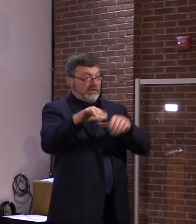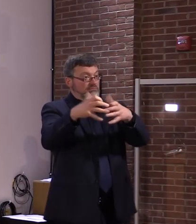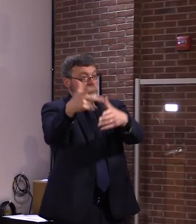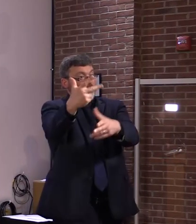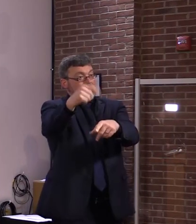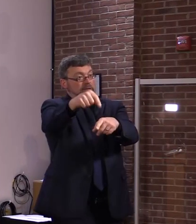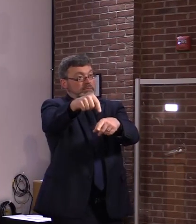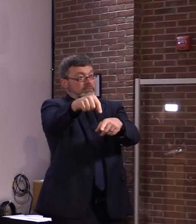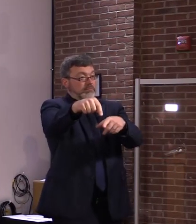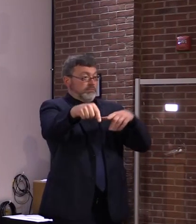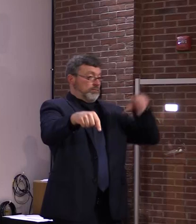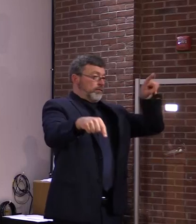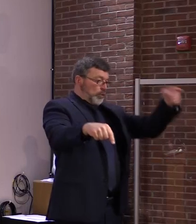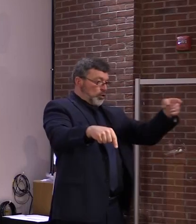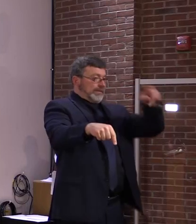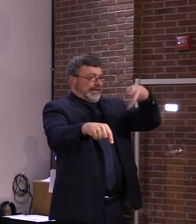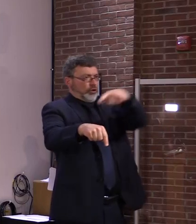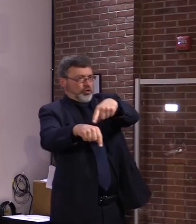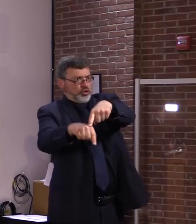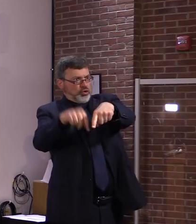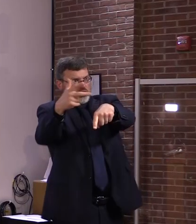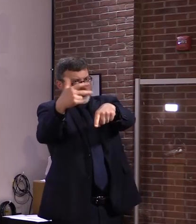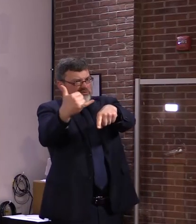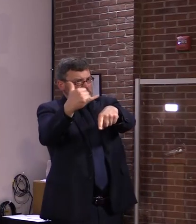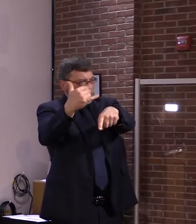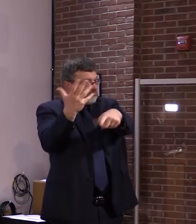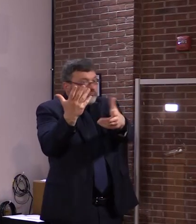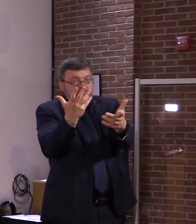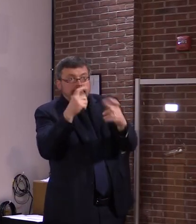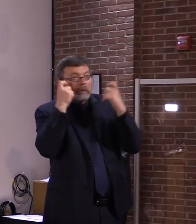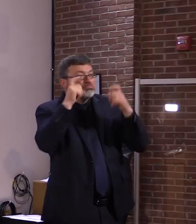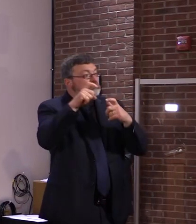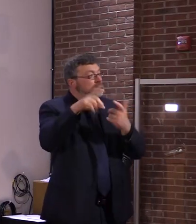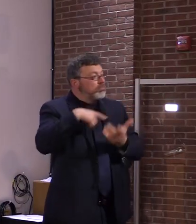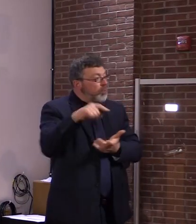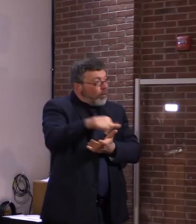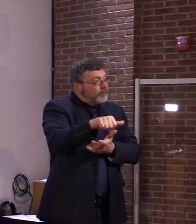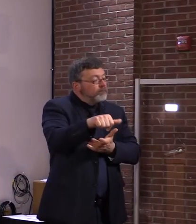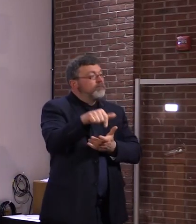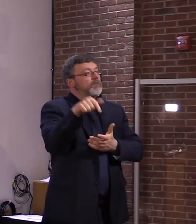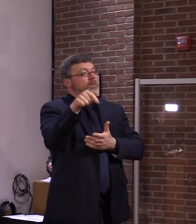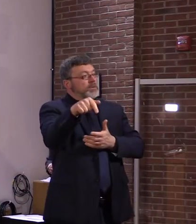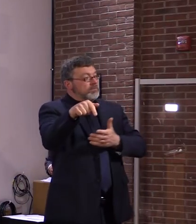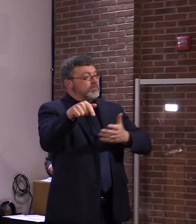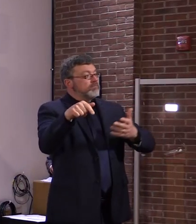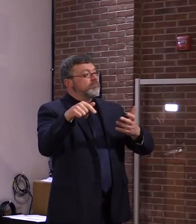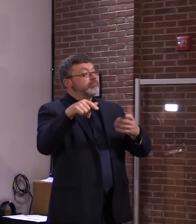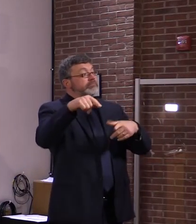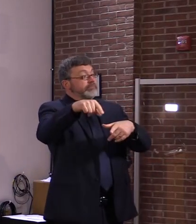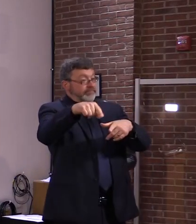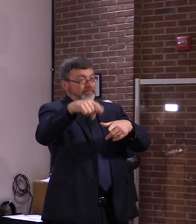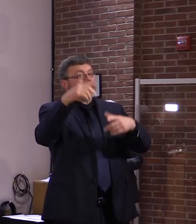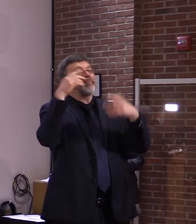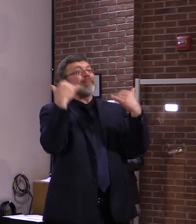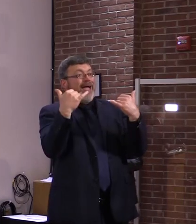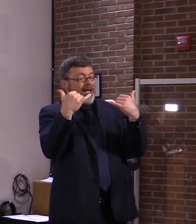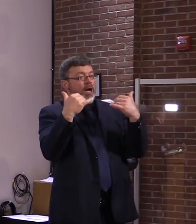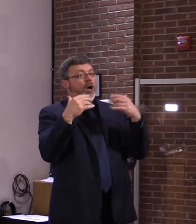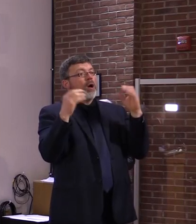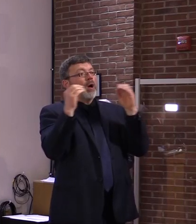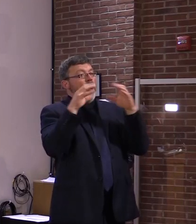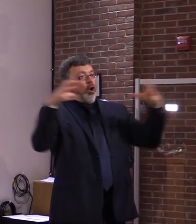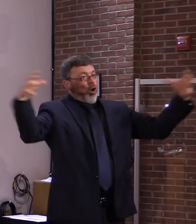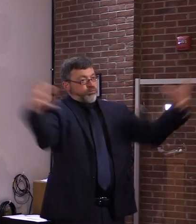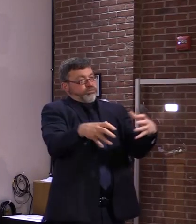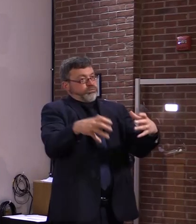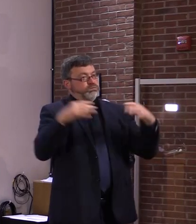increasing gathering sizes both inside and outside. So there's a number of things that will provide again